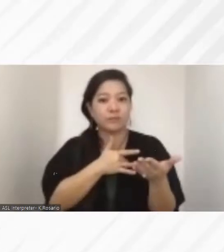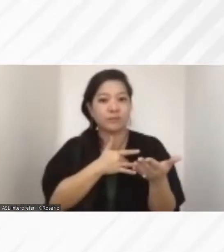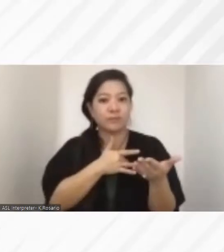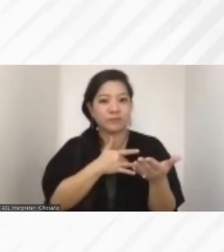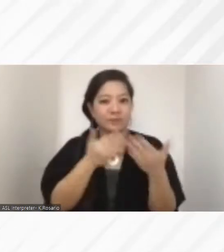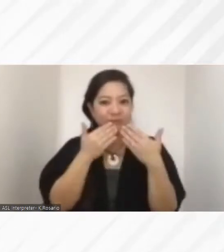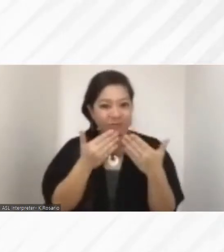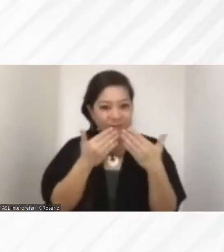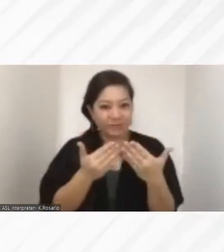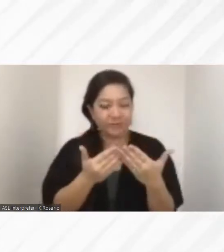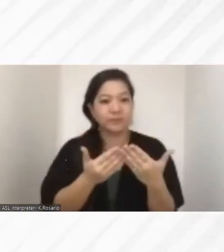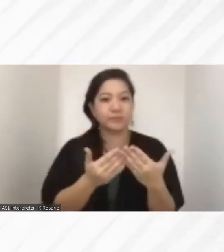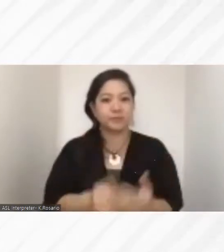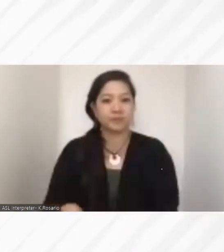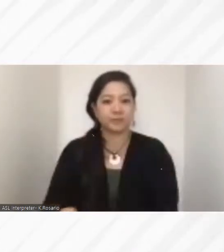Sinamasi.